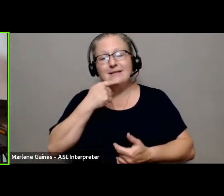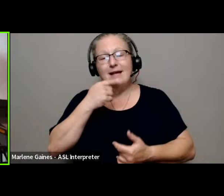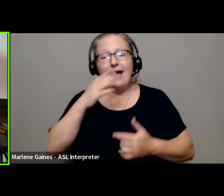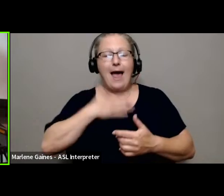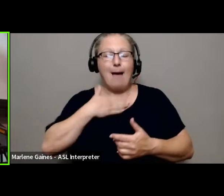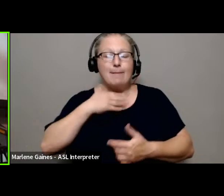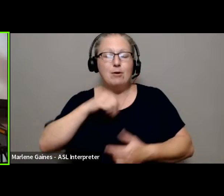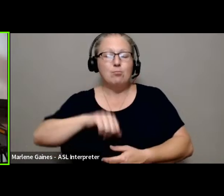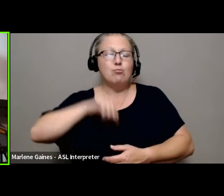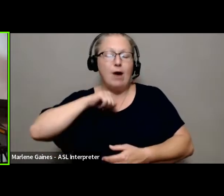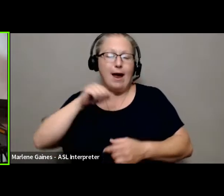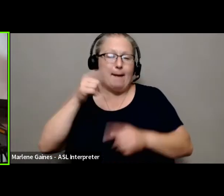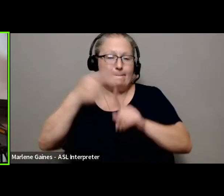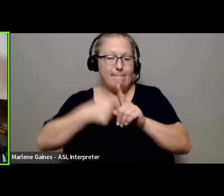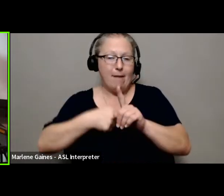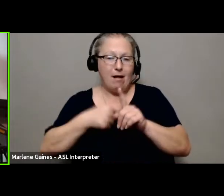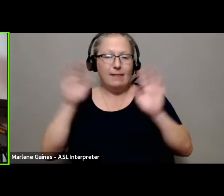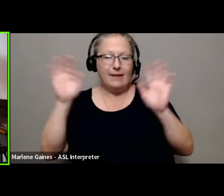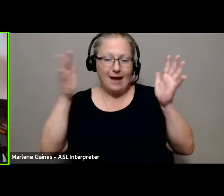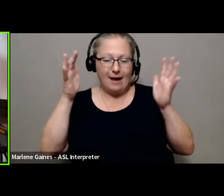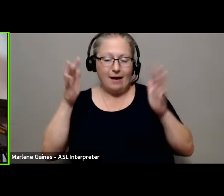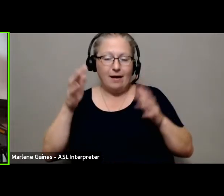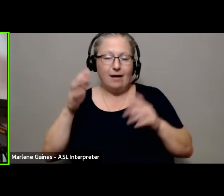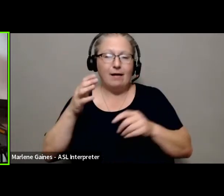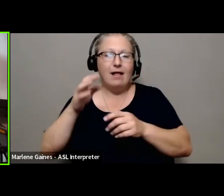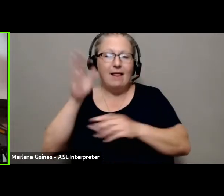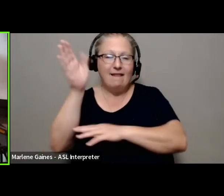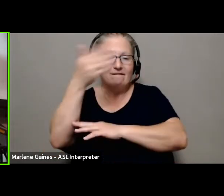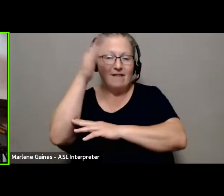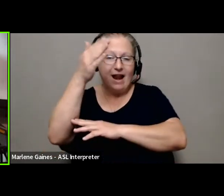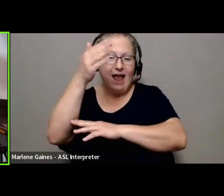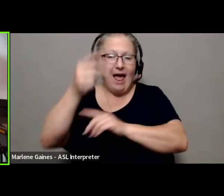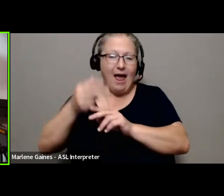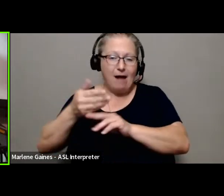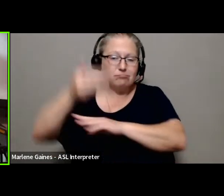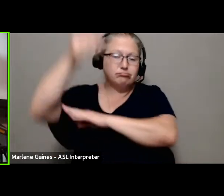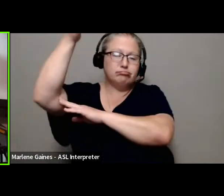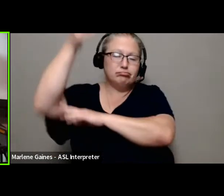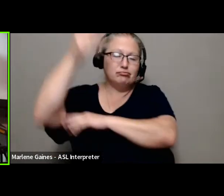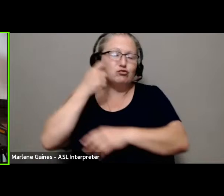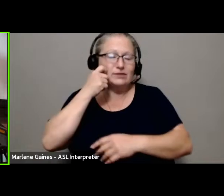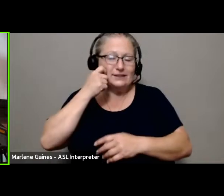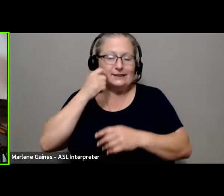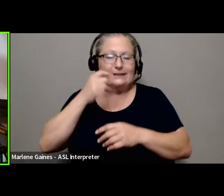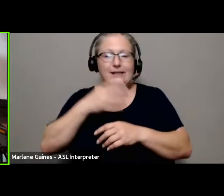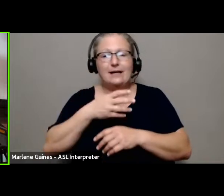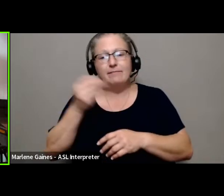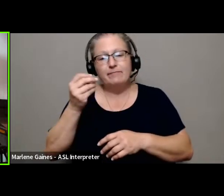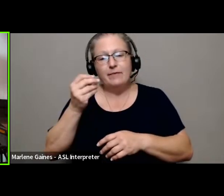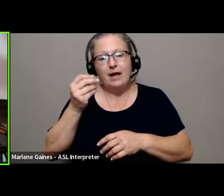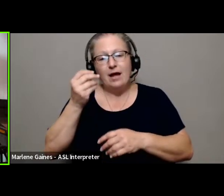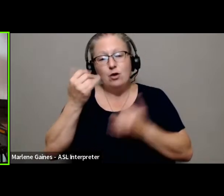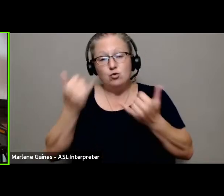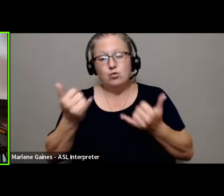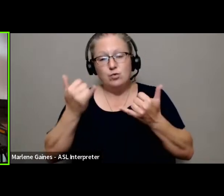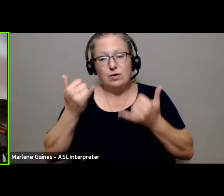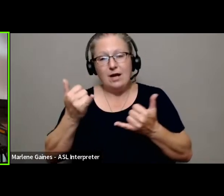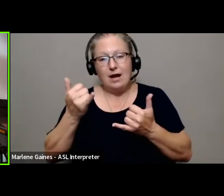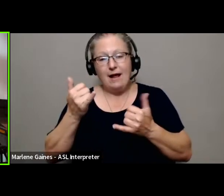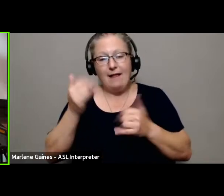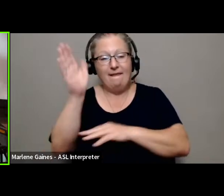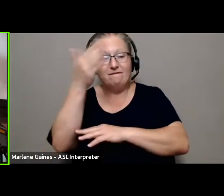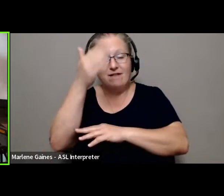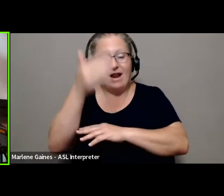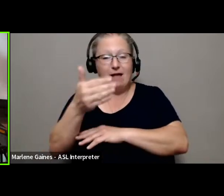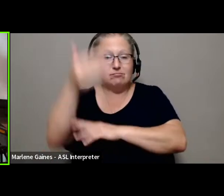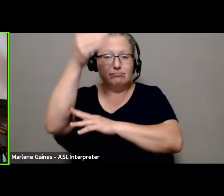Yay. We had the raising of the flag recently, and today they rose the flag